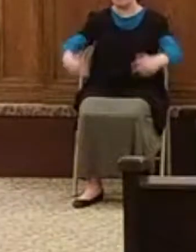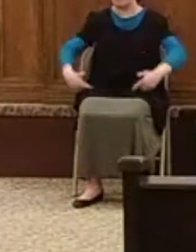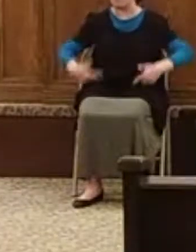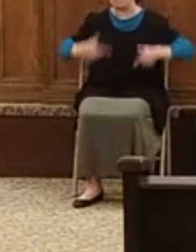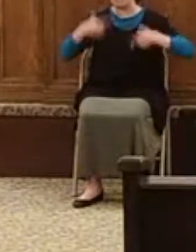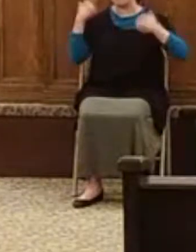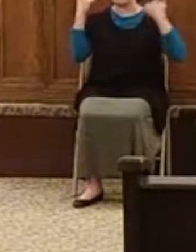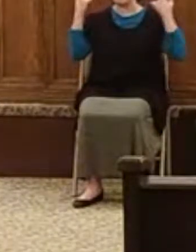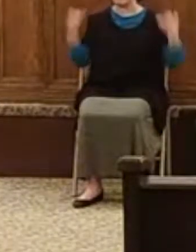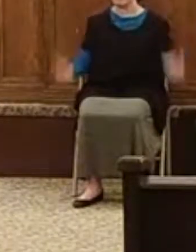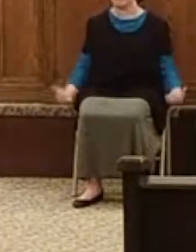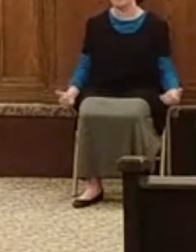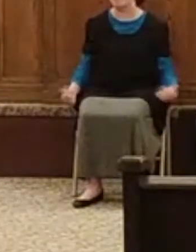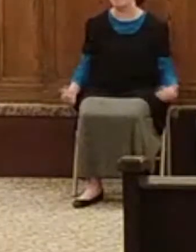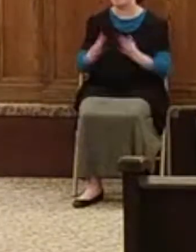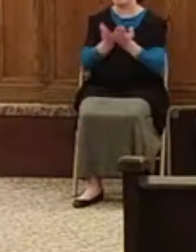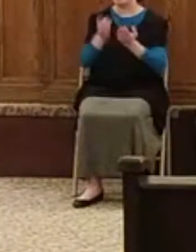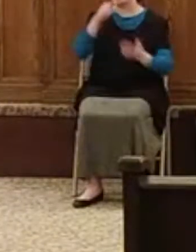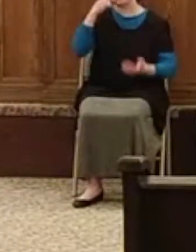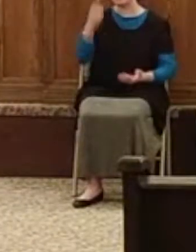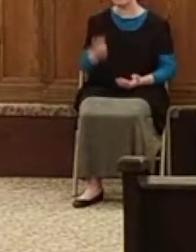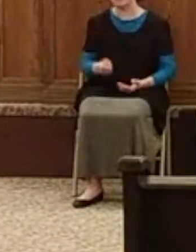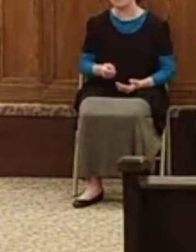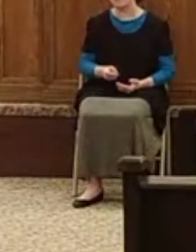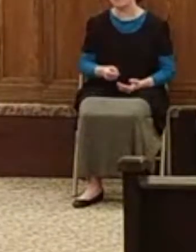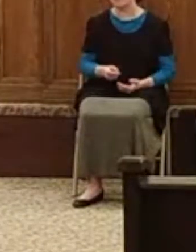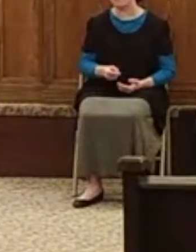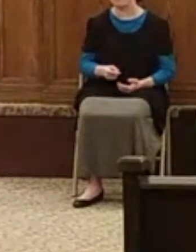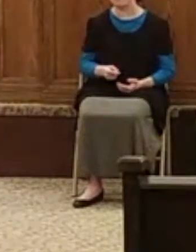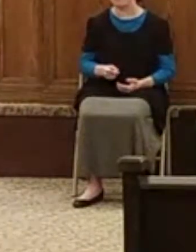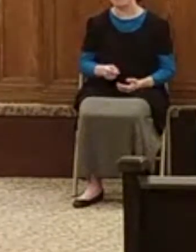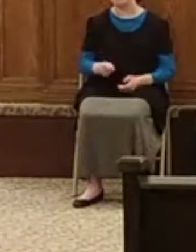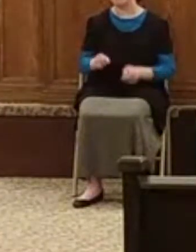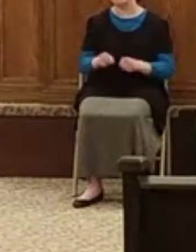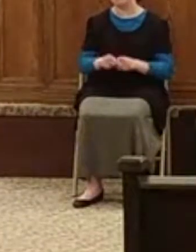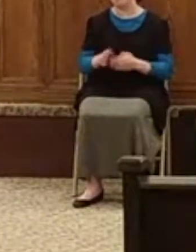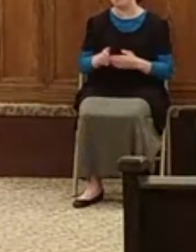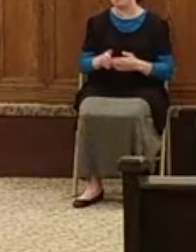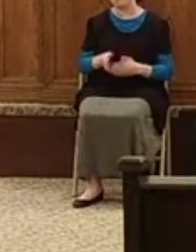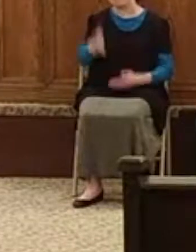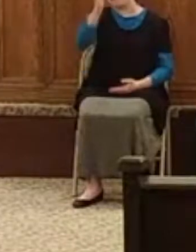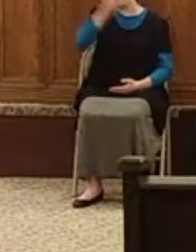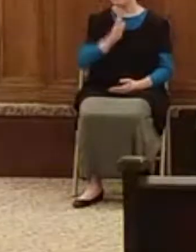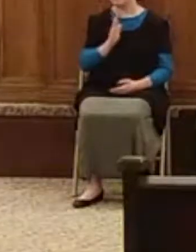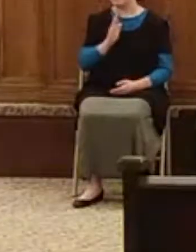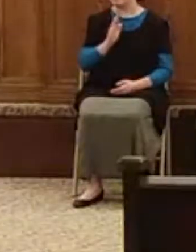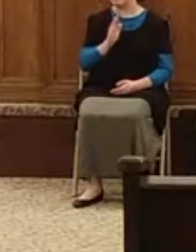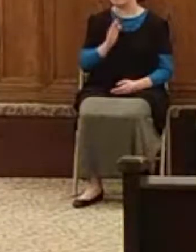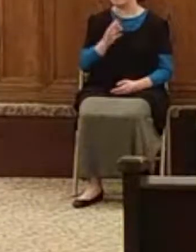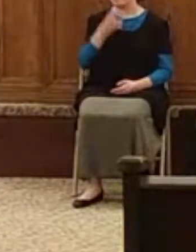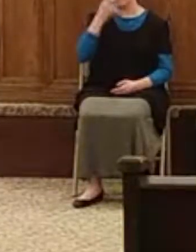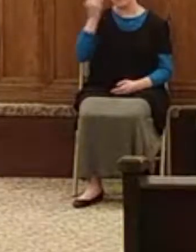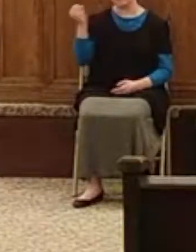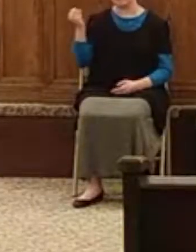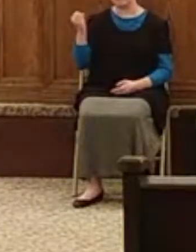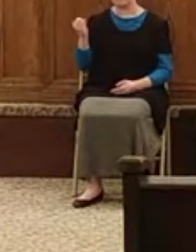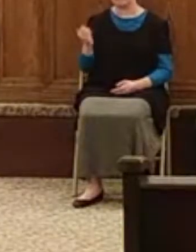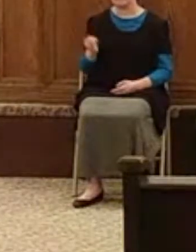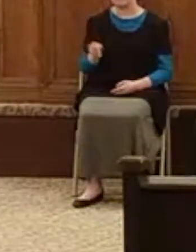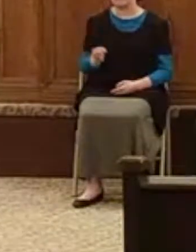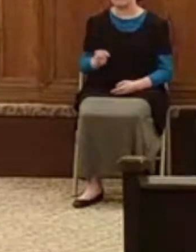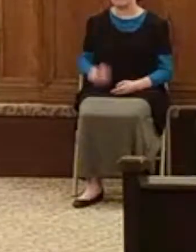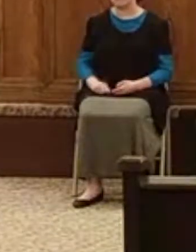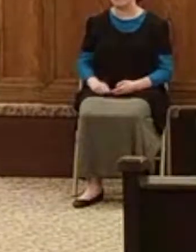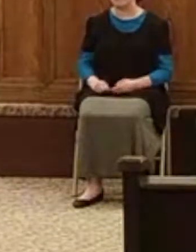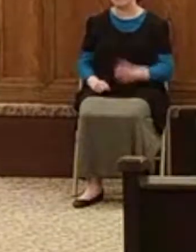are living in today. The Bible said, having a form of godliness, but denying the power thereof,